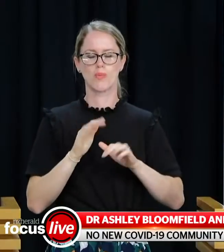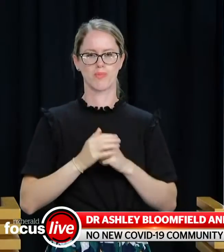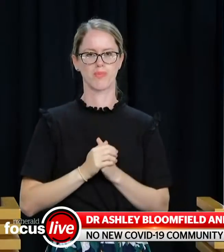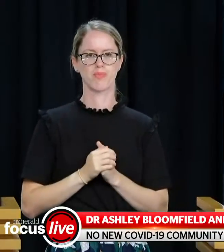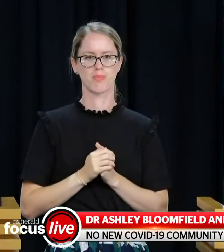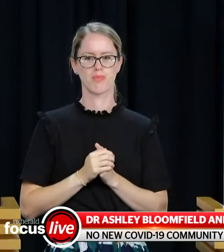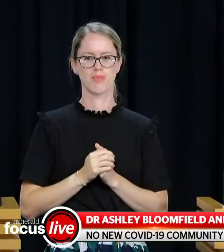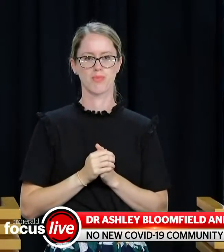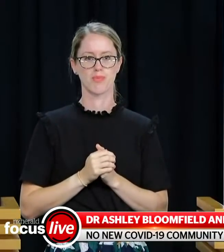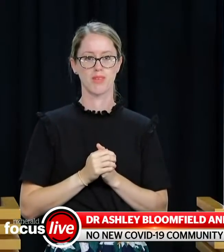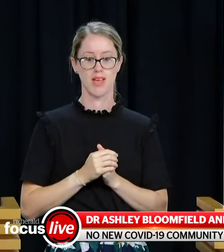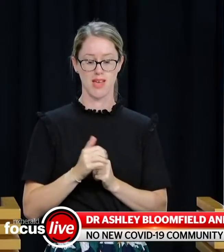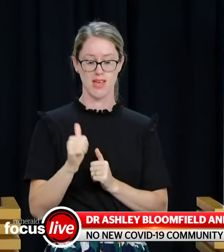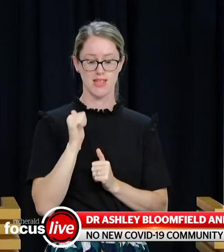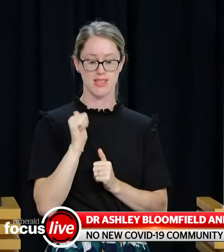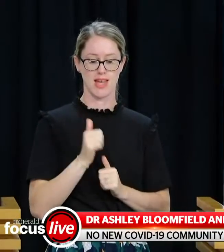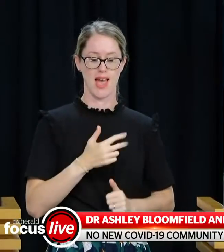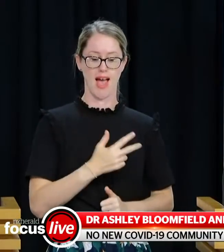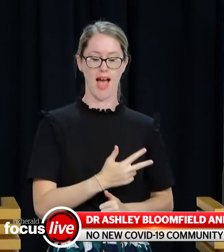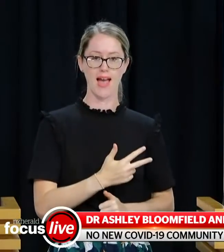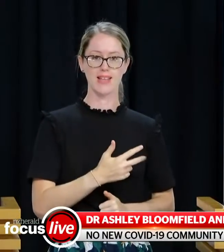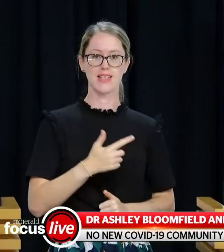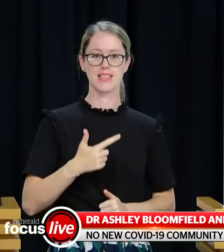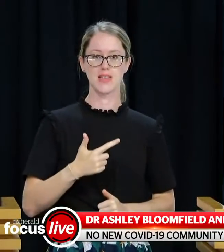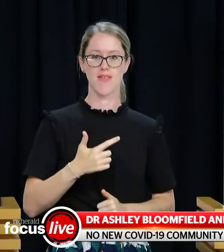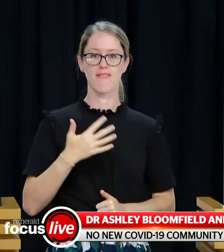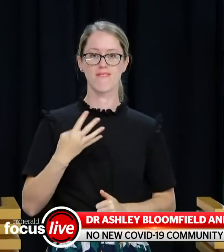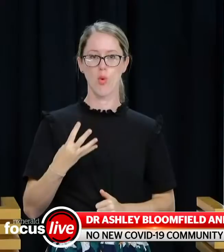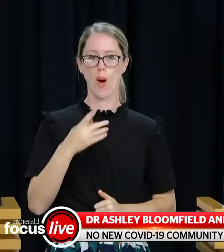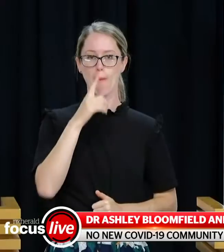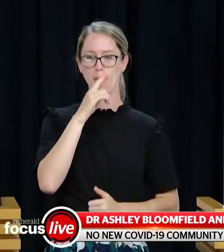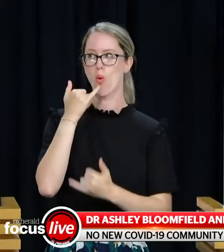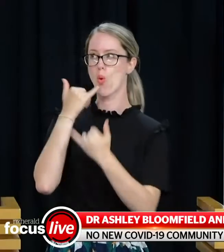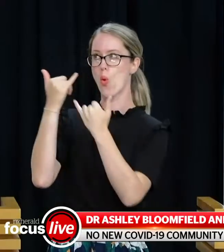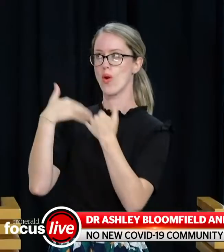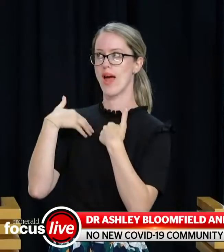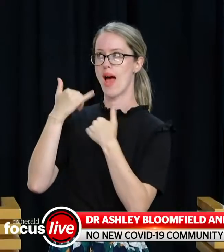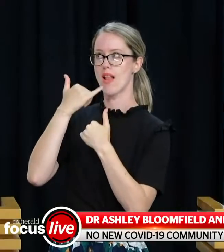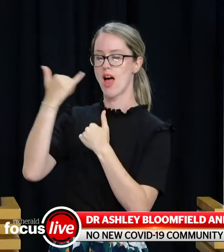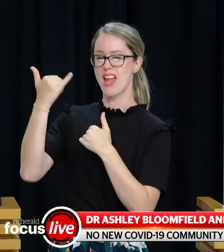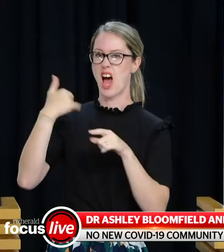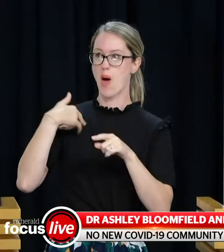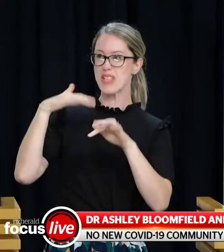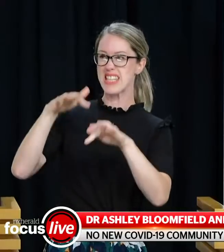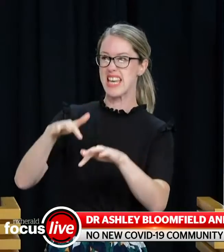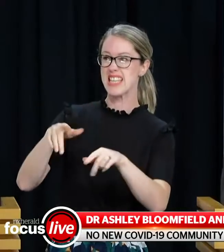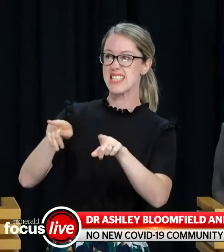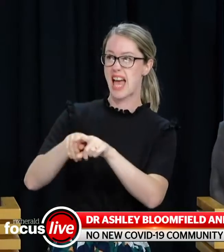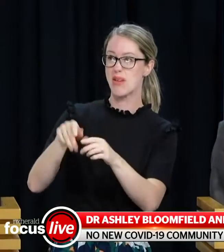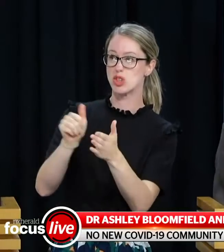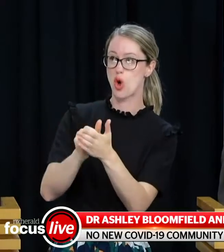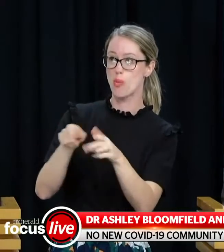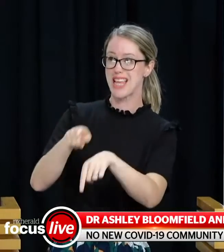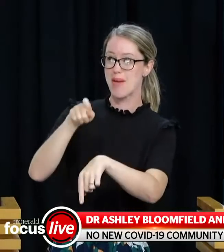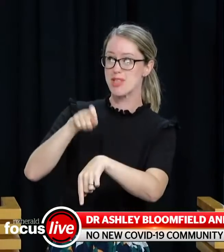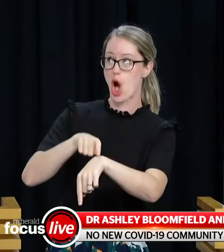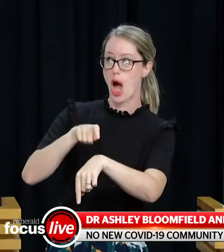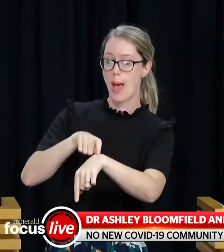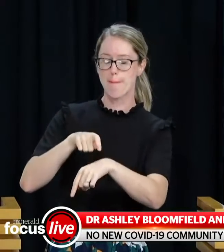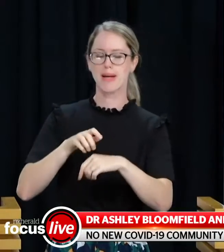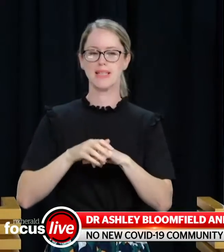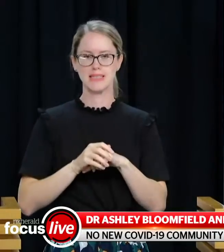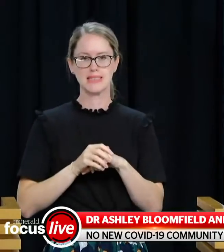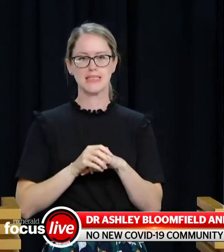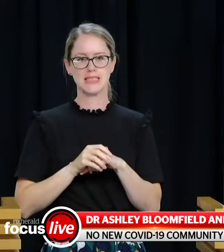874 people have phoned Healthline indicating they were present at one of the locations of interest and at the relevant dates and times. And in this